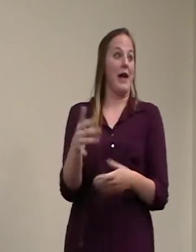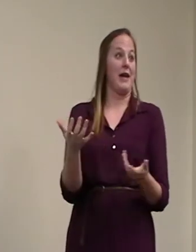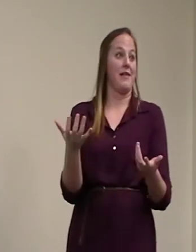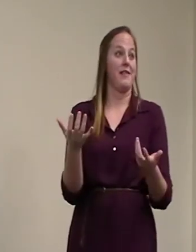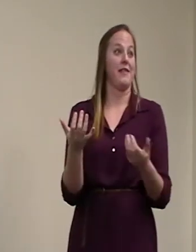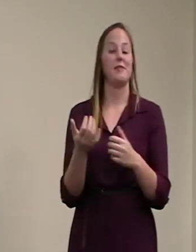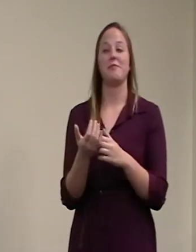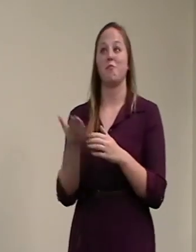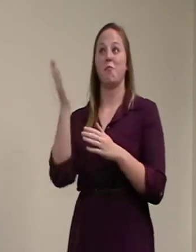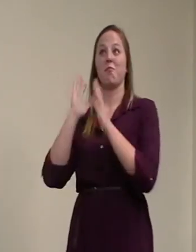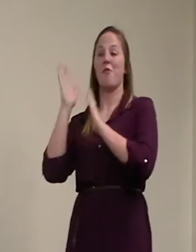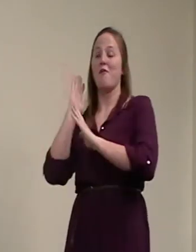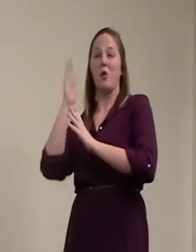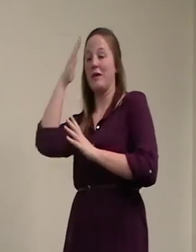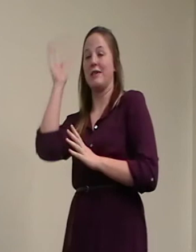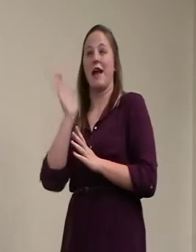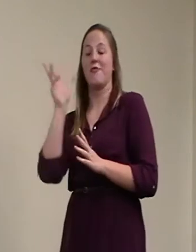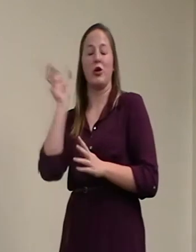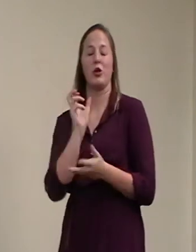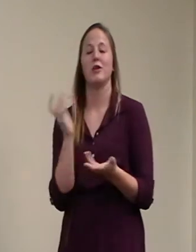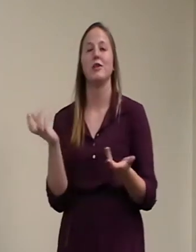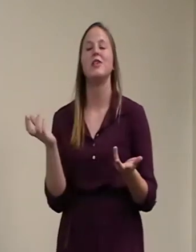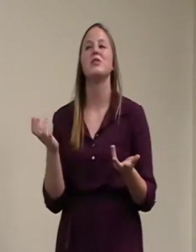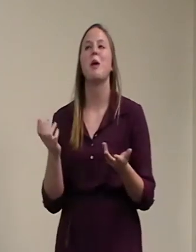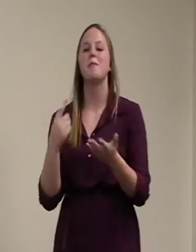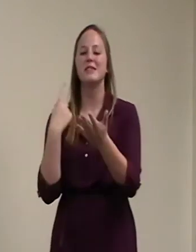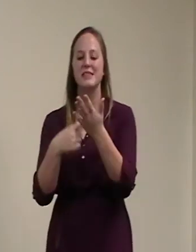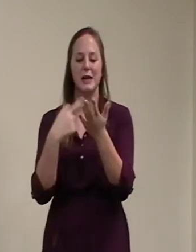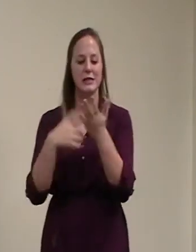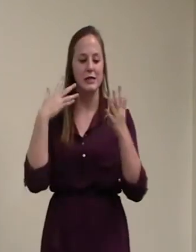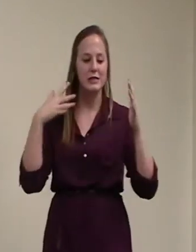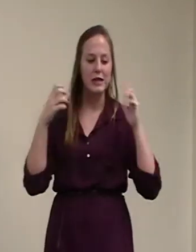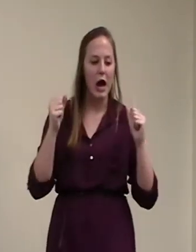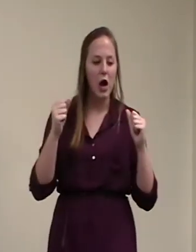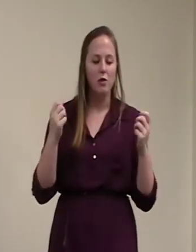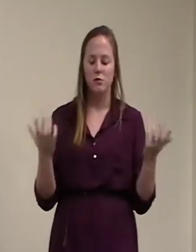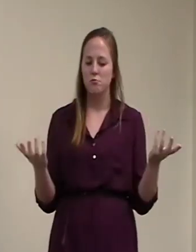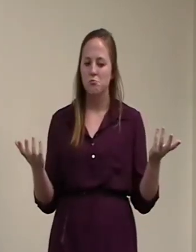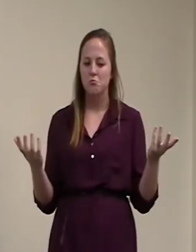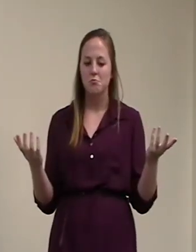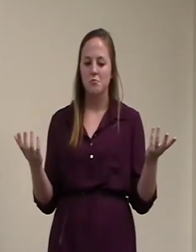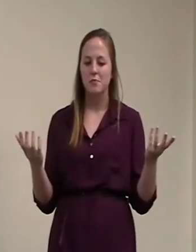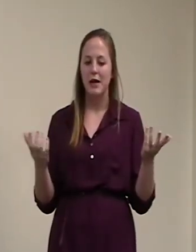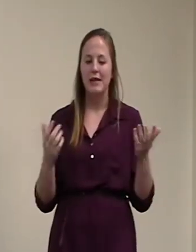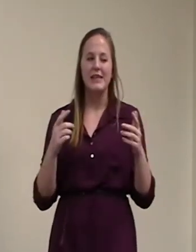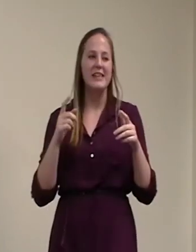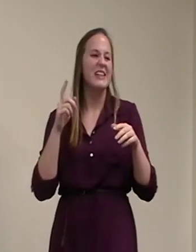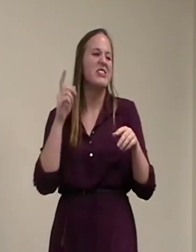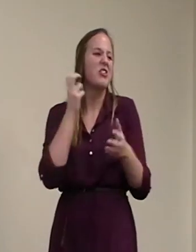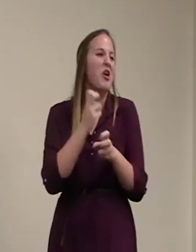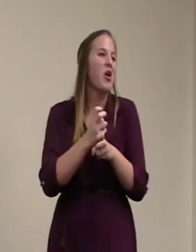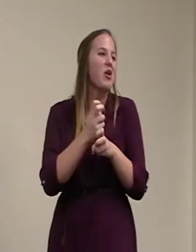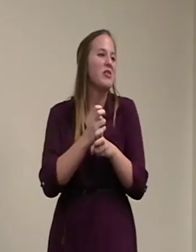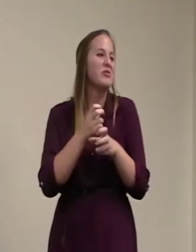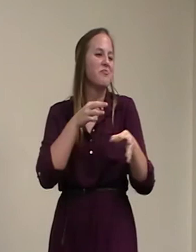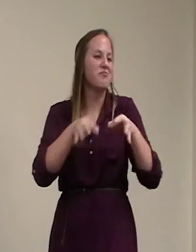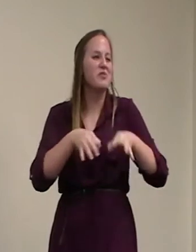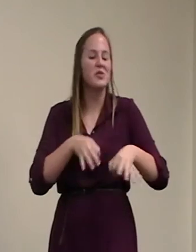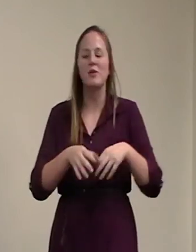this often trips me up when I talk about high pitches especially. I know that oftentimes people with severe to profound hearing